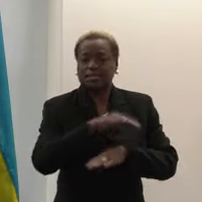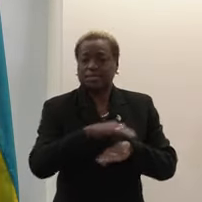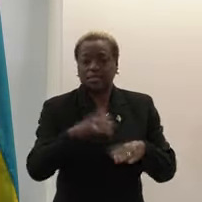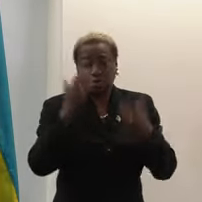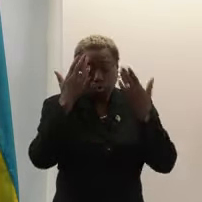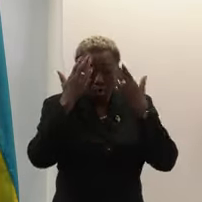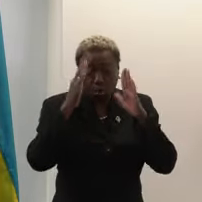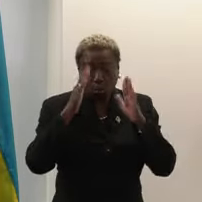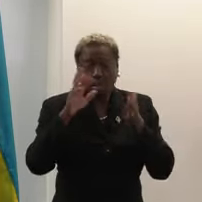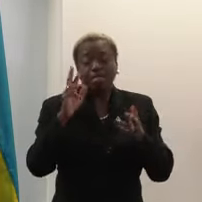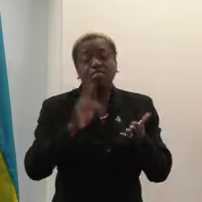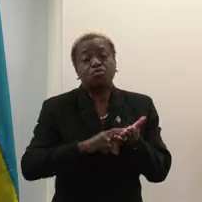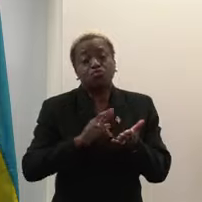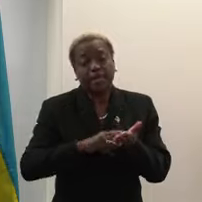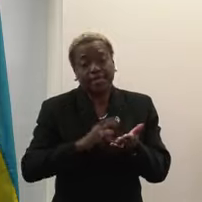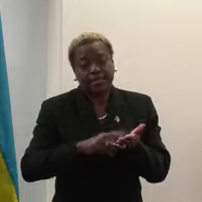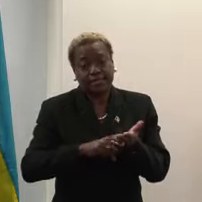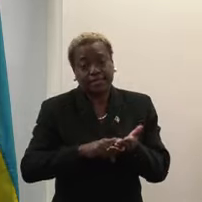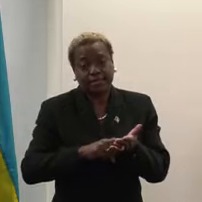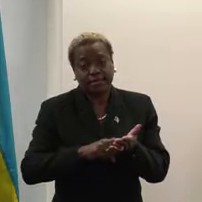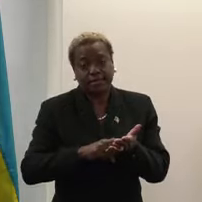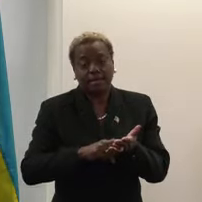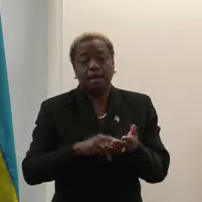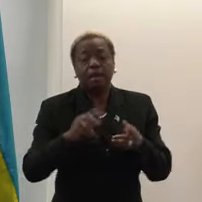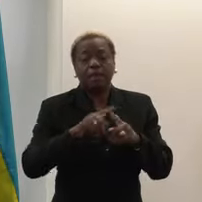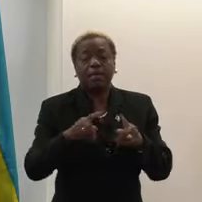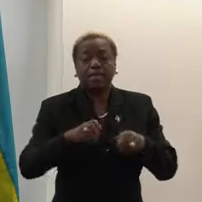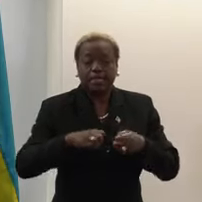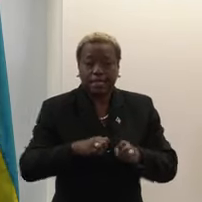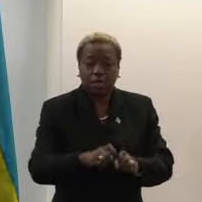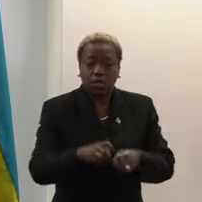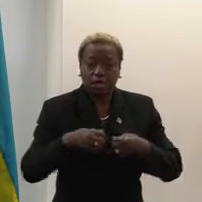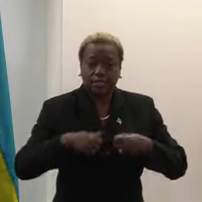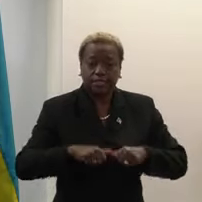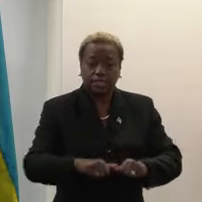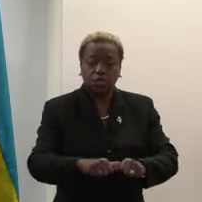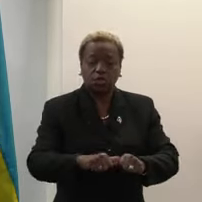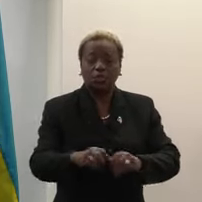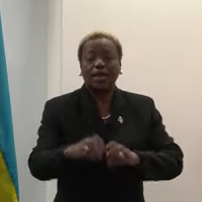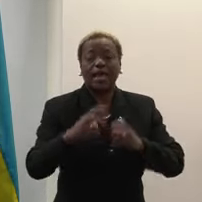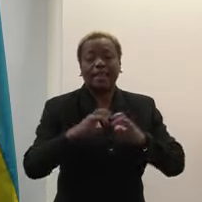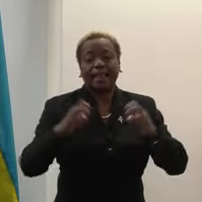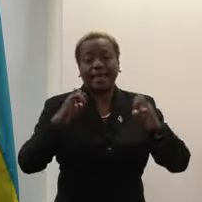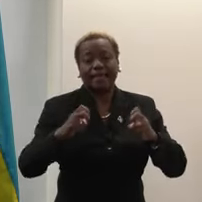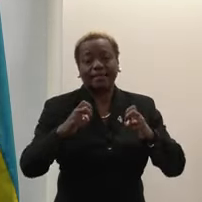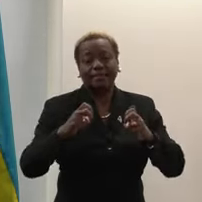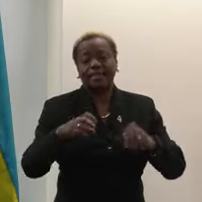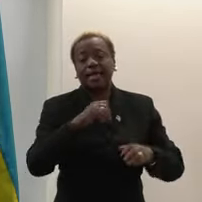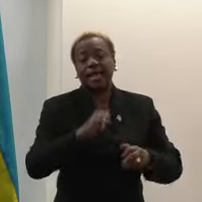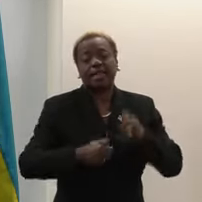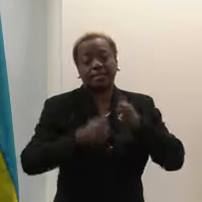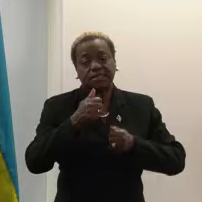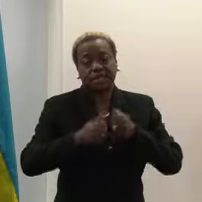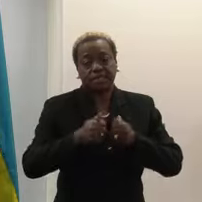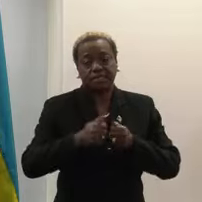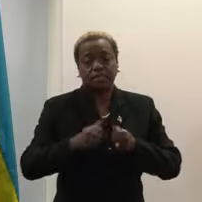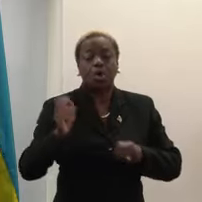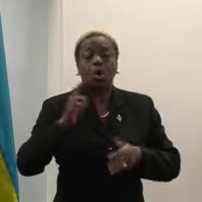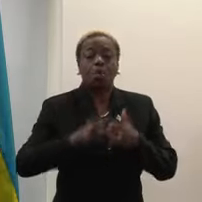know the rate of infection, which we continue to analyze and to assess. What we do